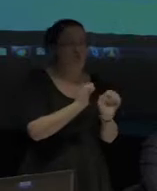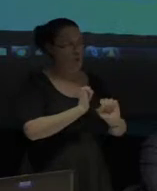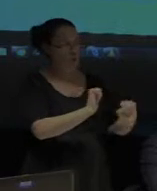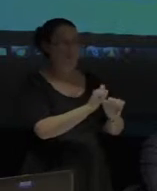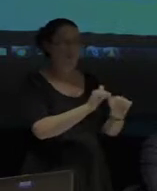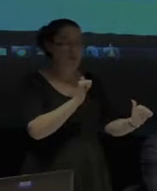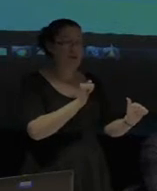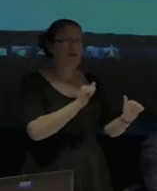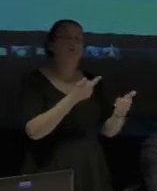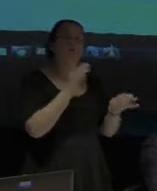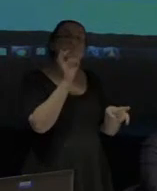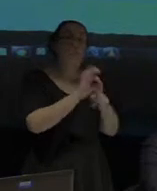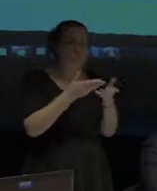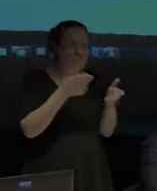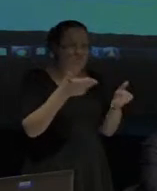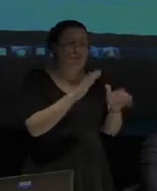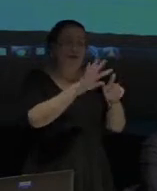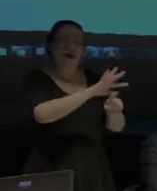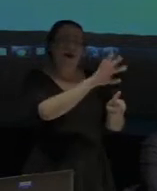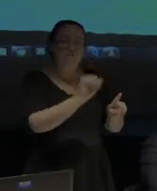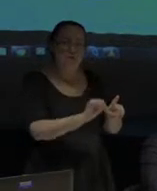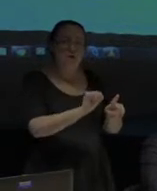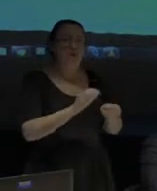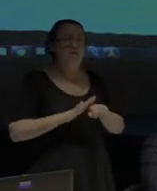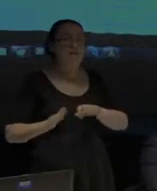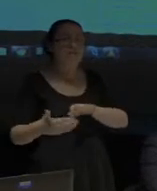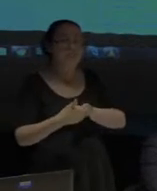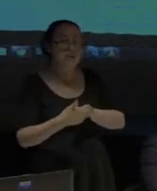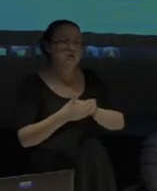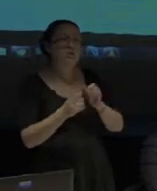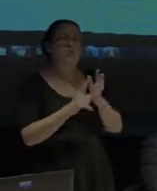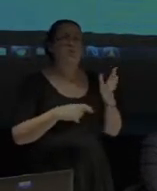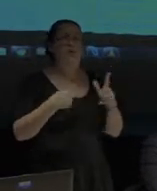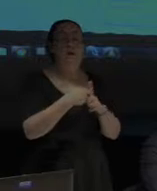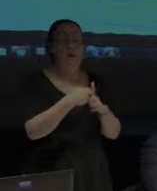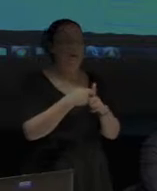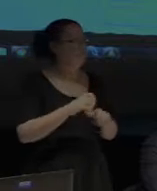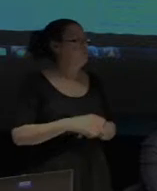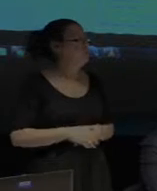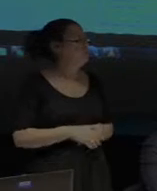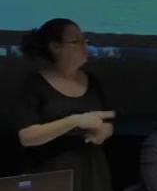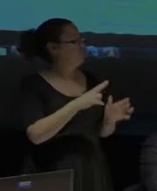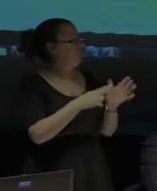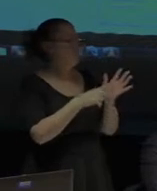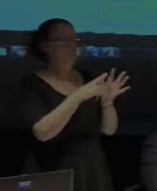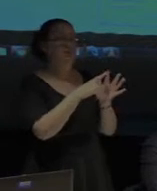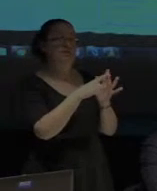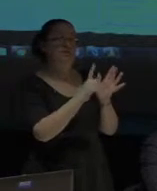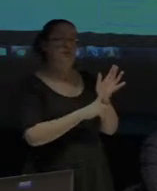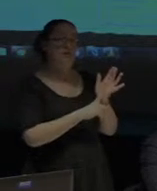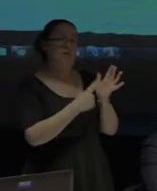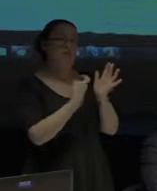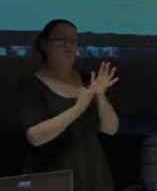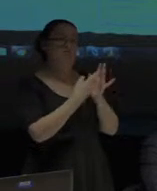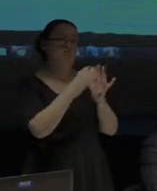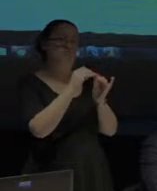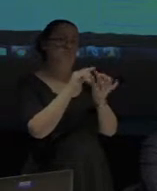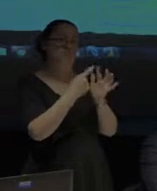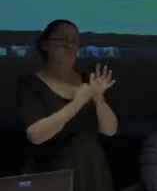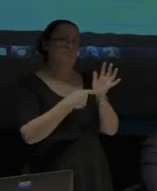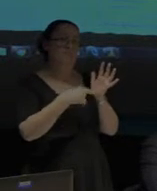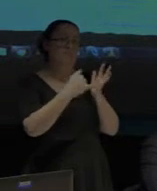Africa, the Caribbean and the UK. Neil Robertson is the Director of National